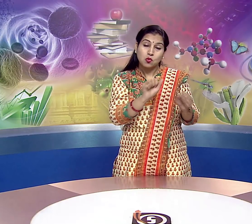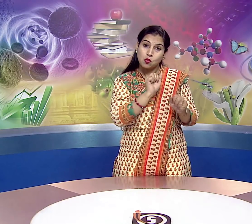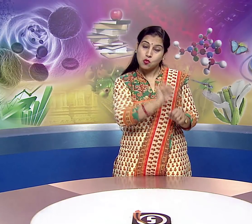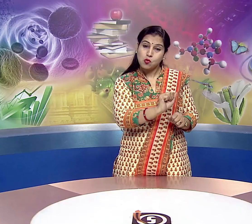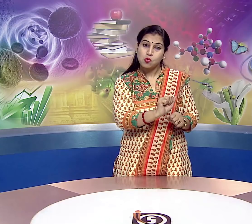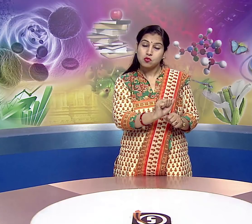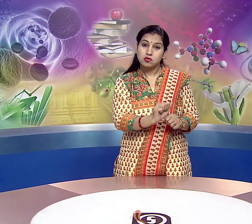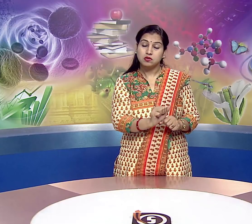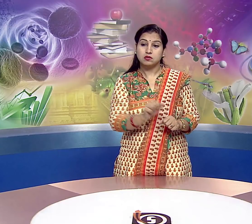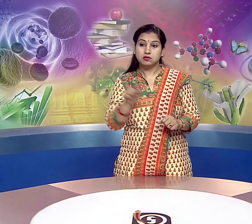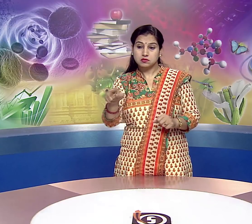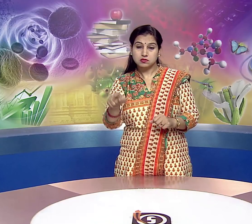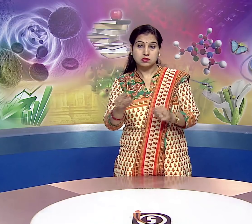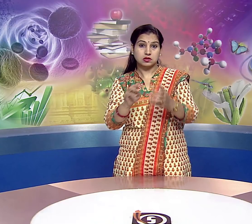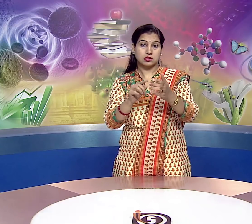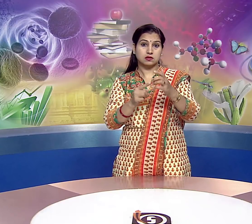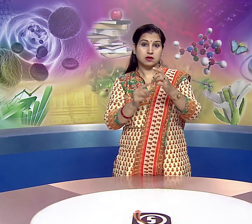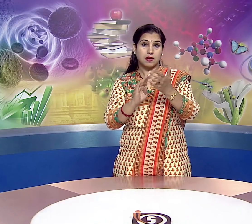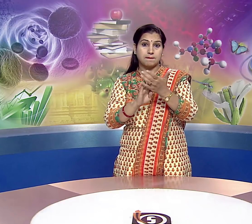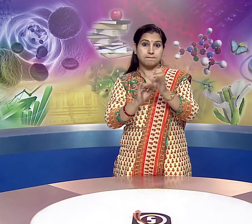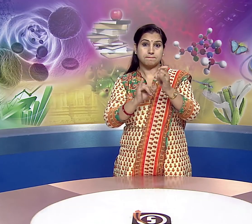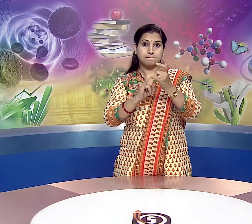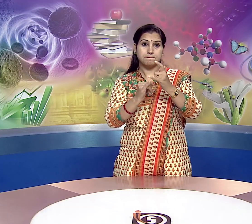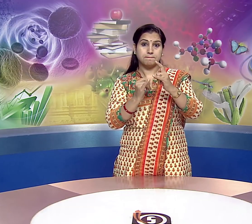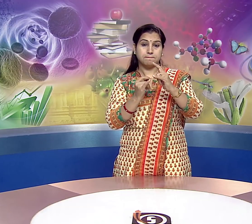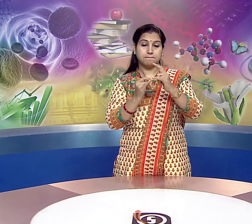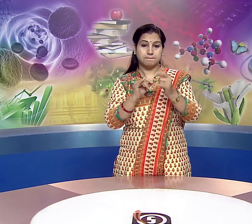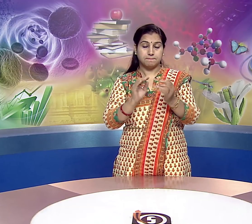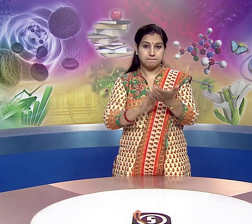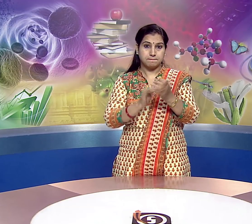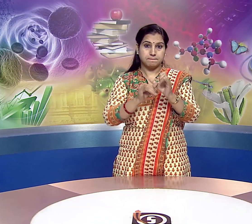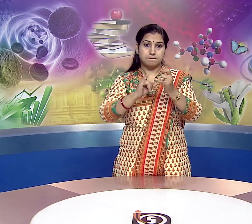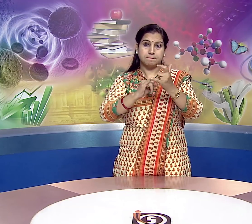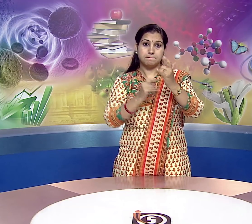and that the tiger belonged to him.